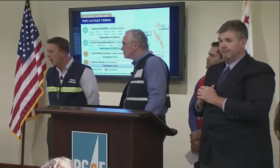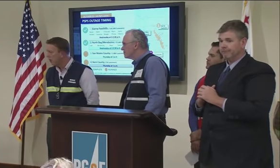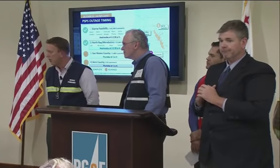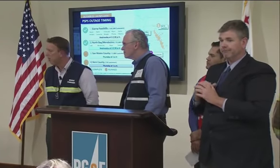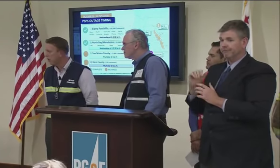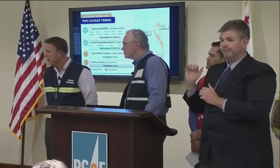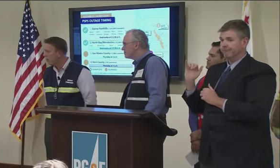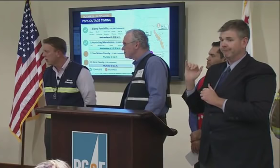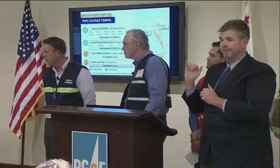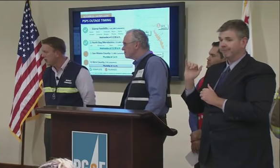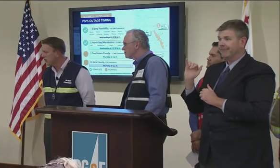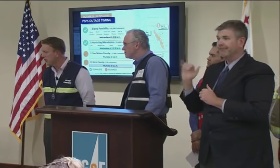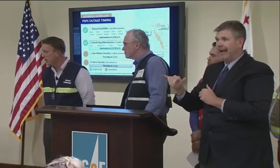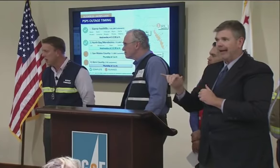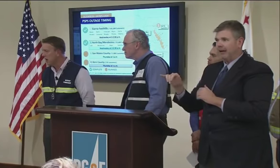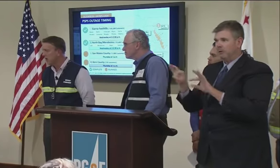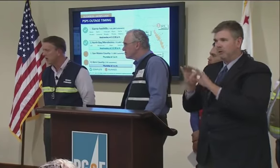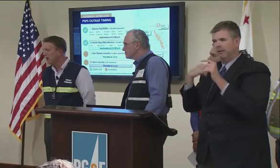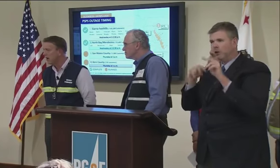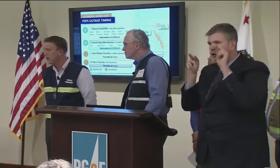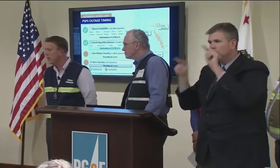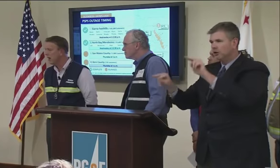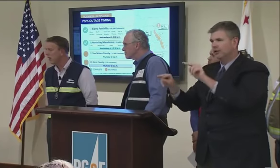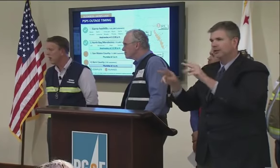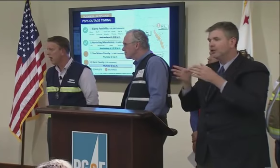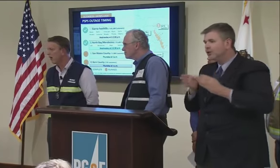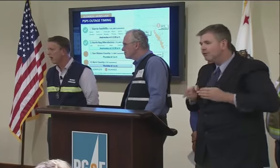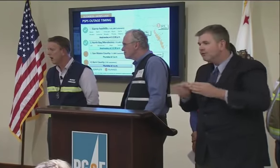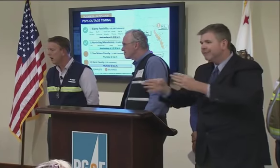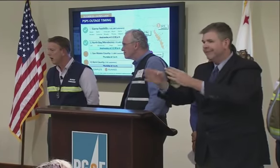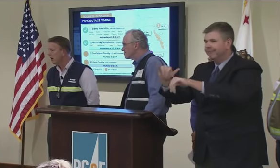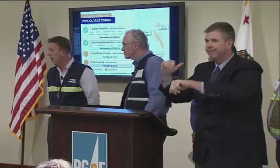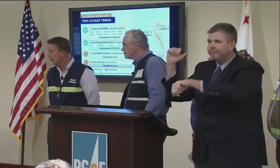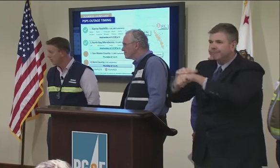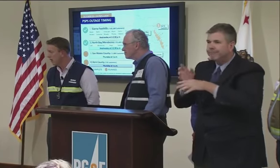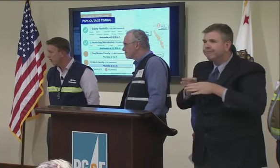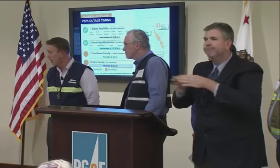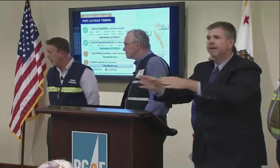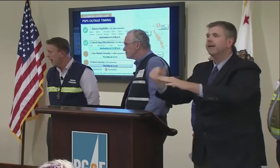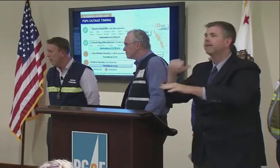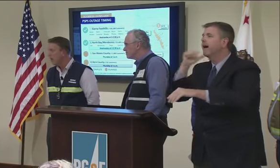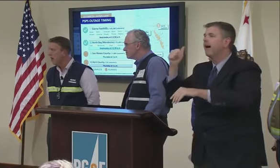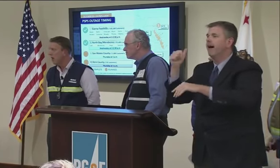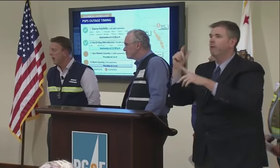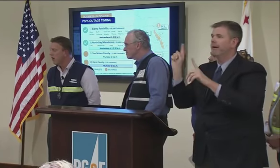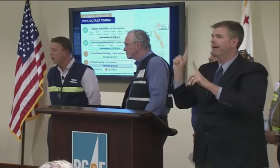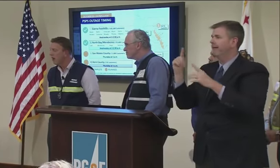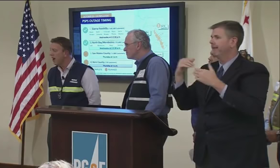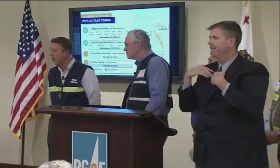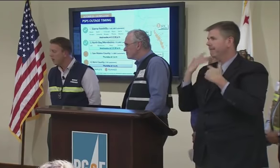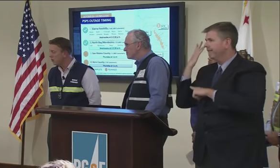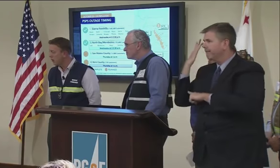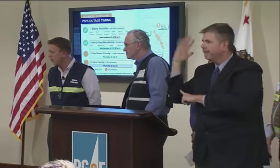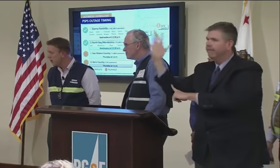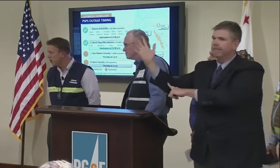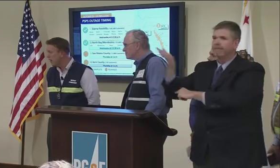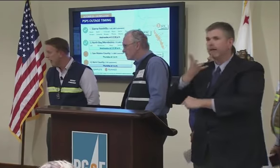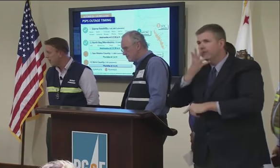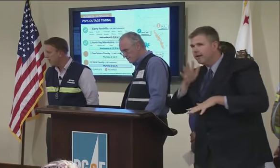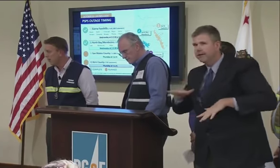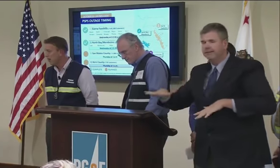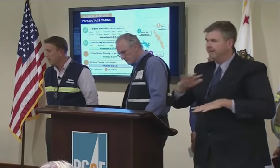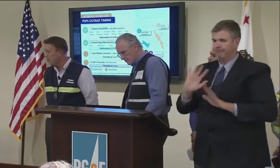you know, out in the foothill regions and in the mountainous areas, you have a lot of cities like that. They are fed from